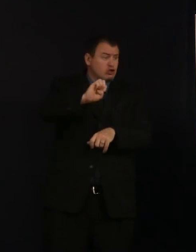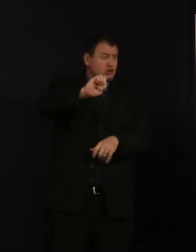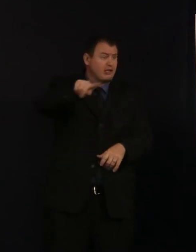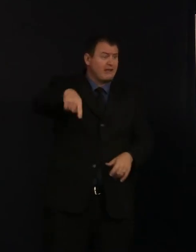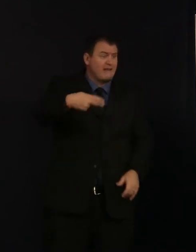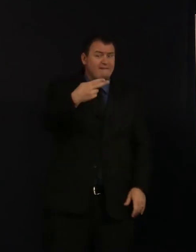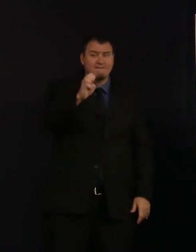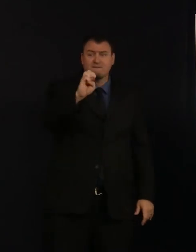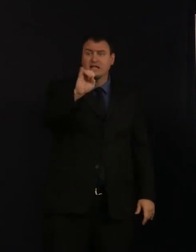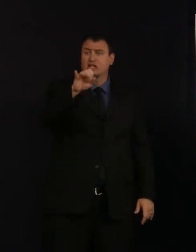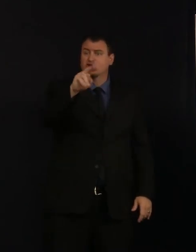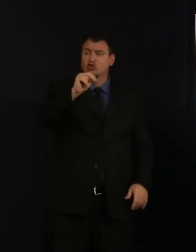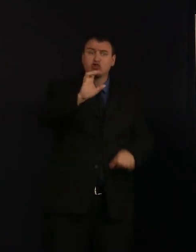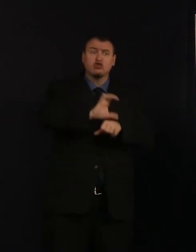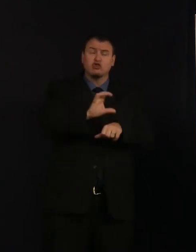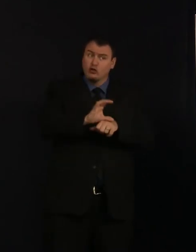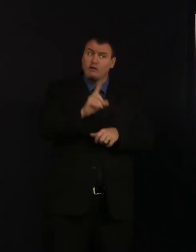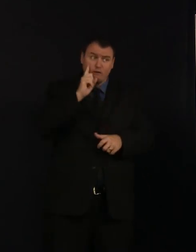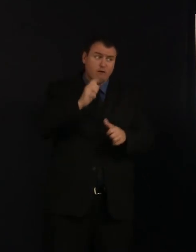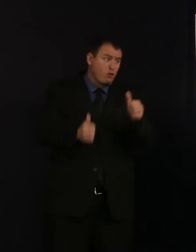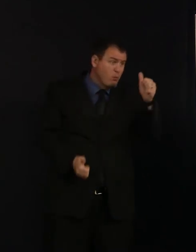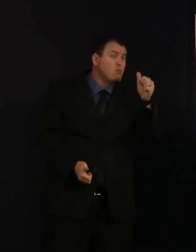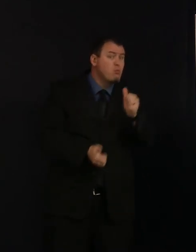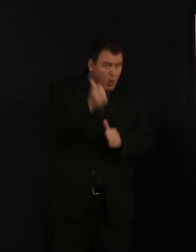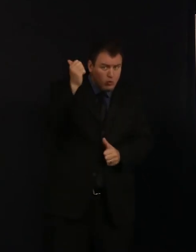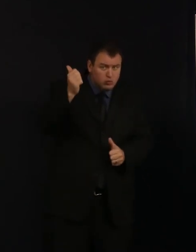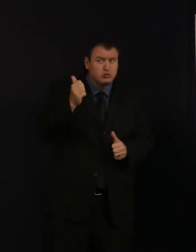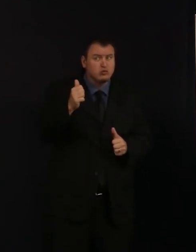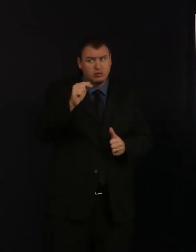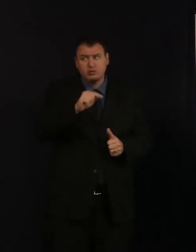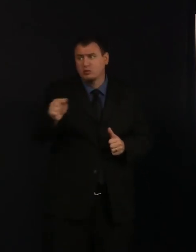And the church at Ephesus was mostly